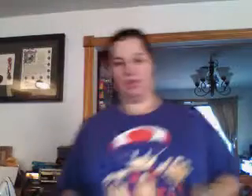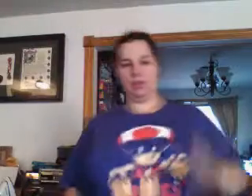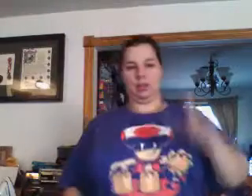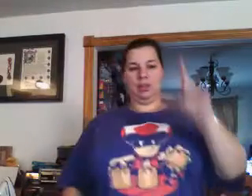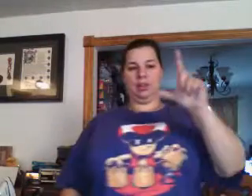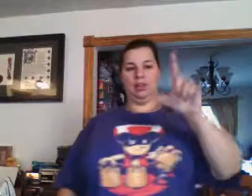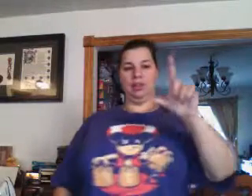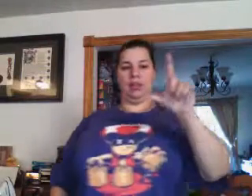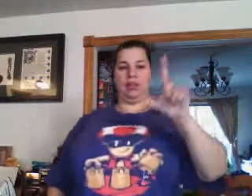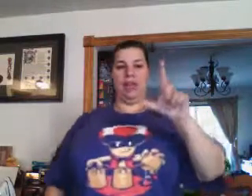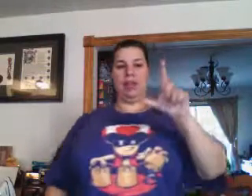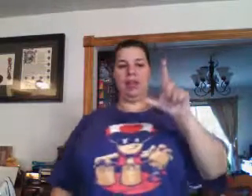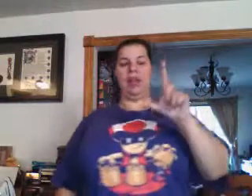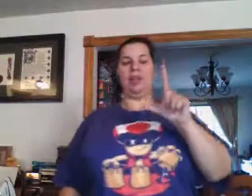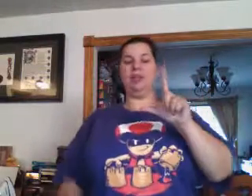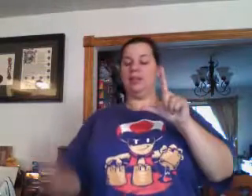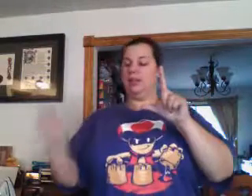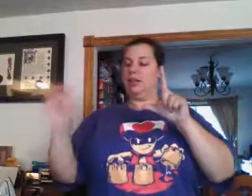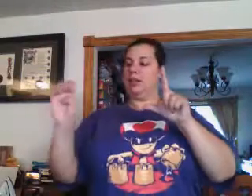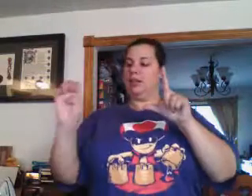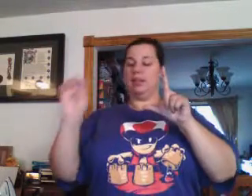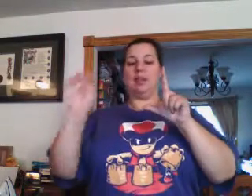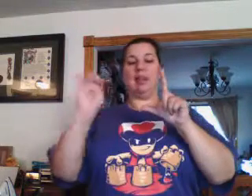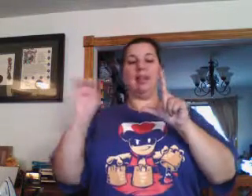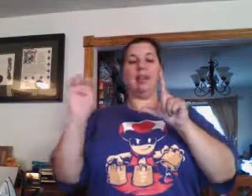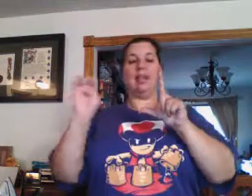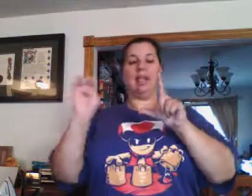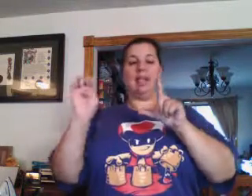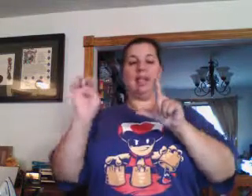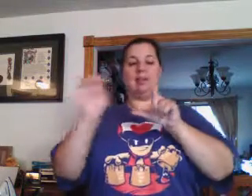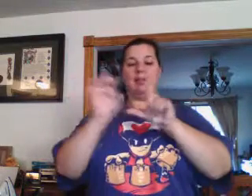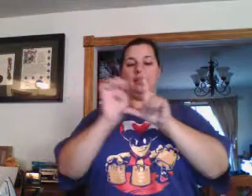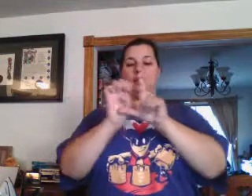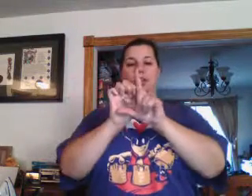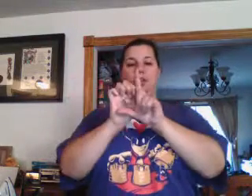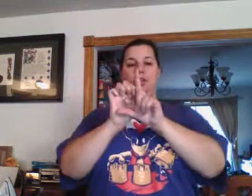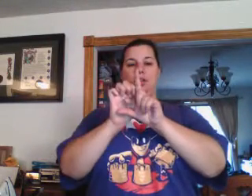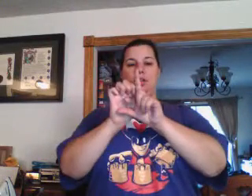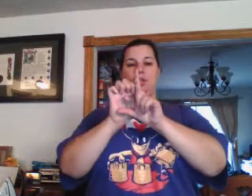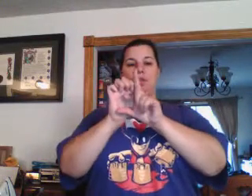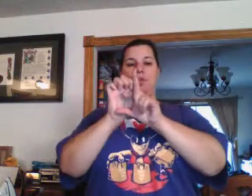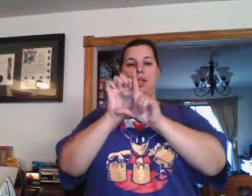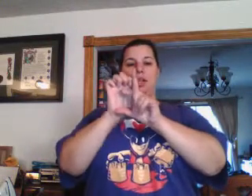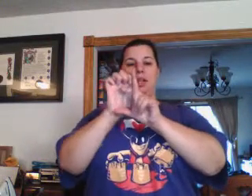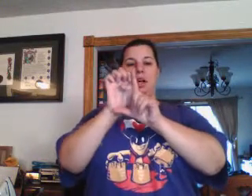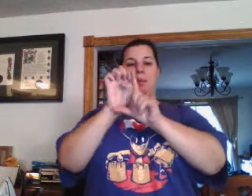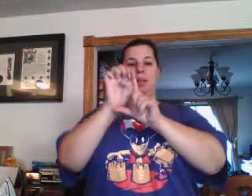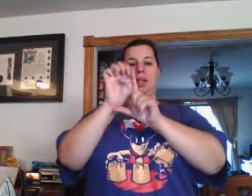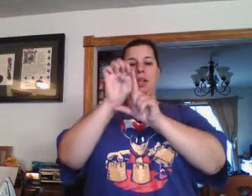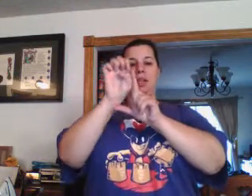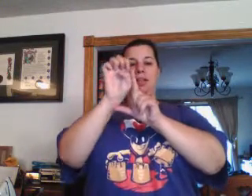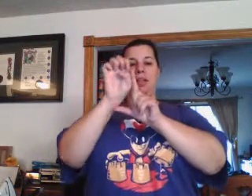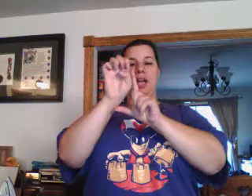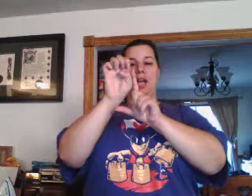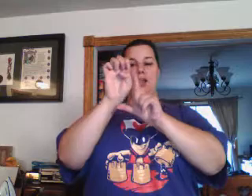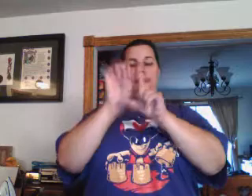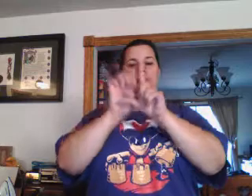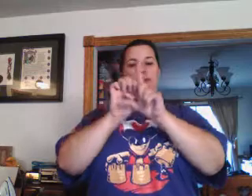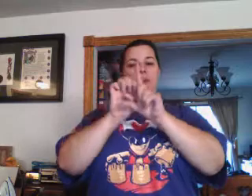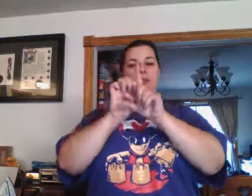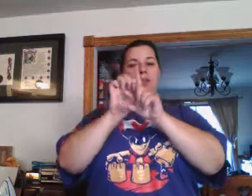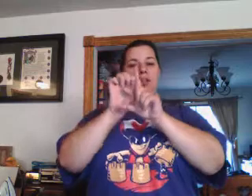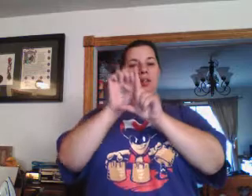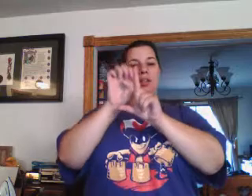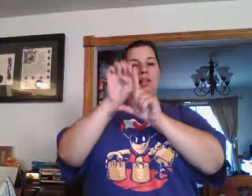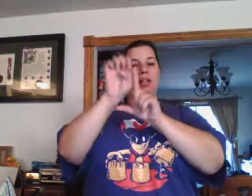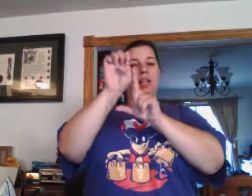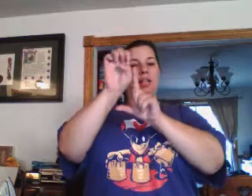So you're going to make an L hand. You can take an E. Move the E up the length of the L.